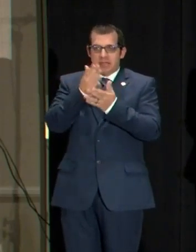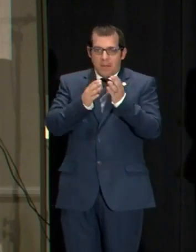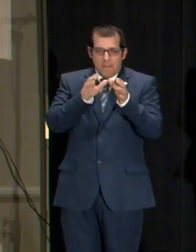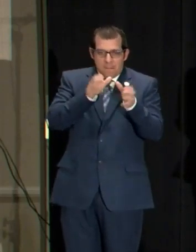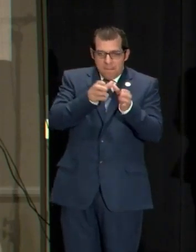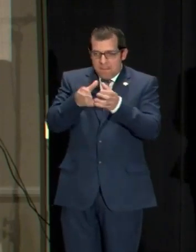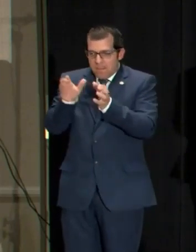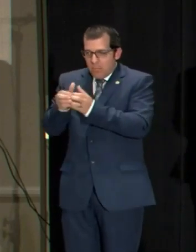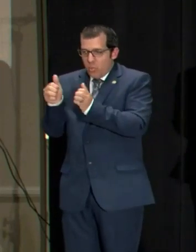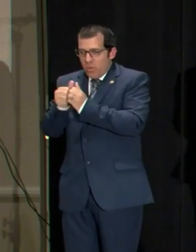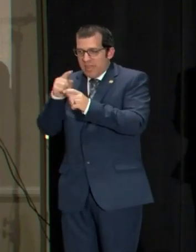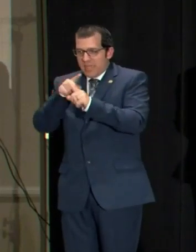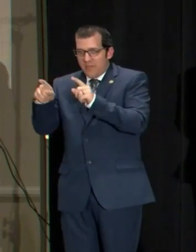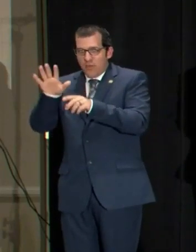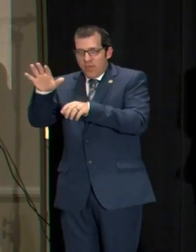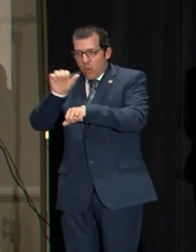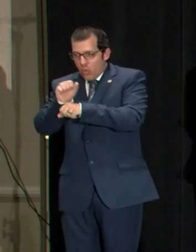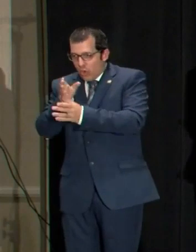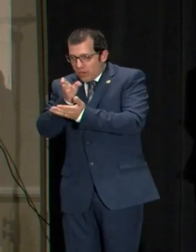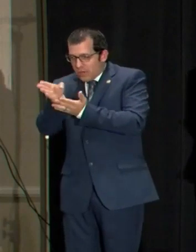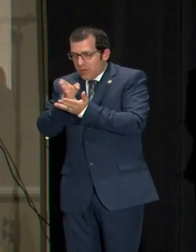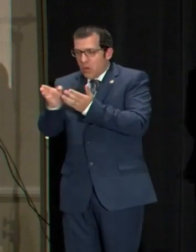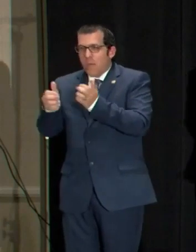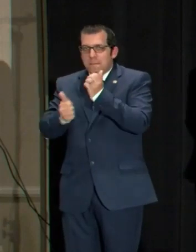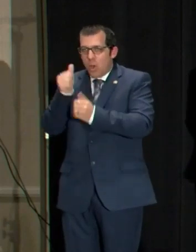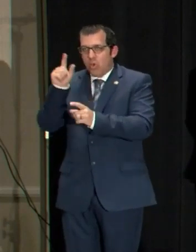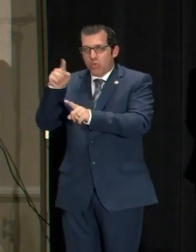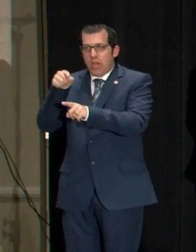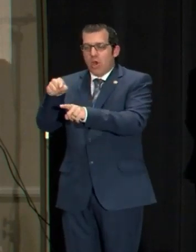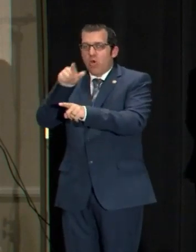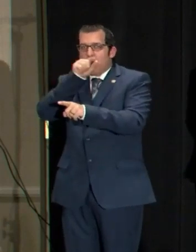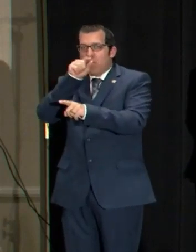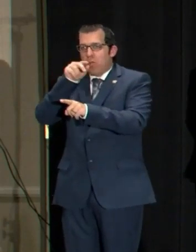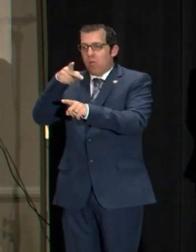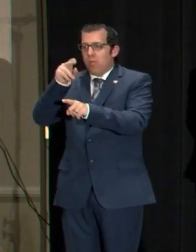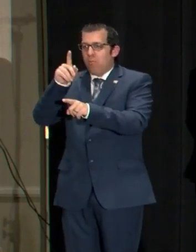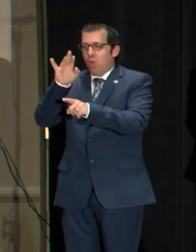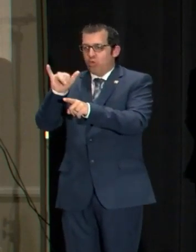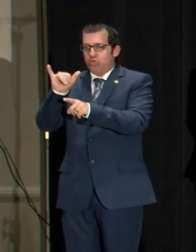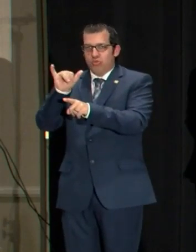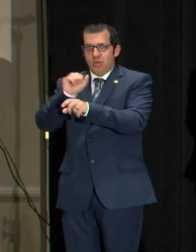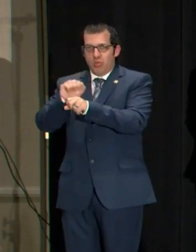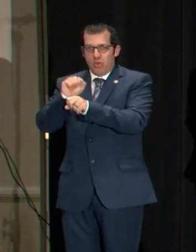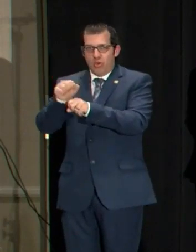clusters. Most of them have been in the poultry industry. We've had a total of